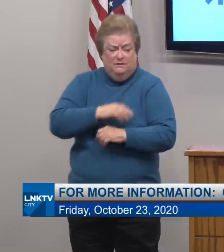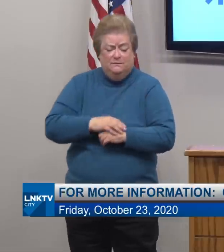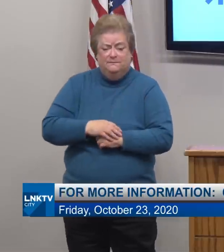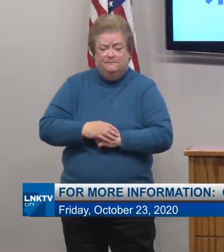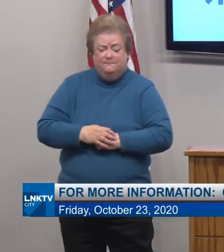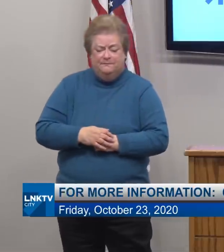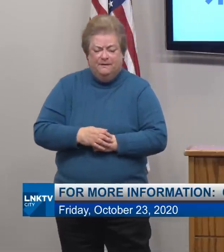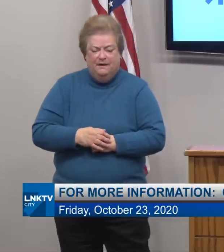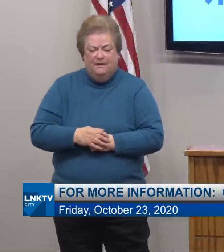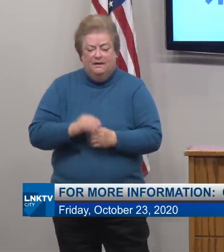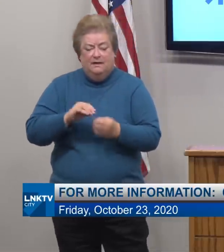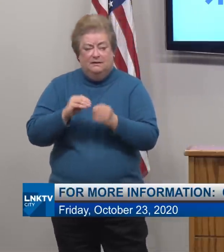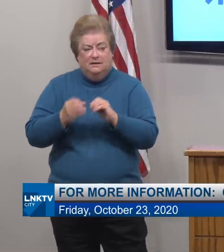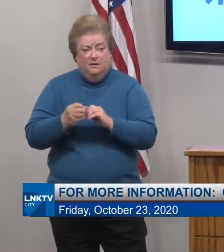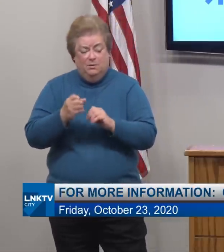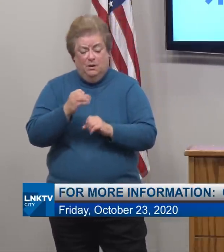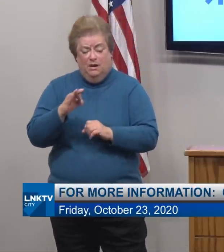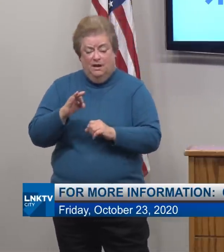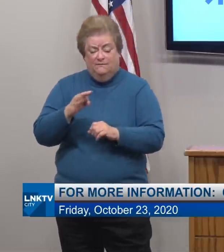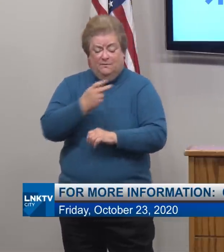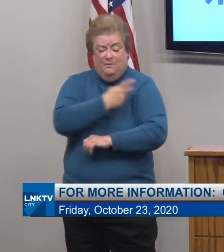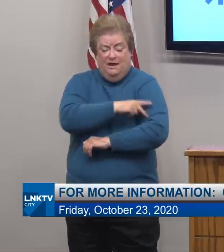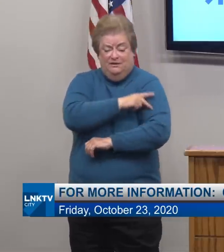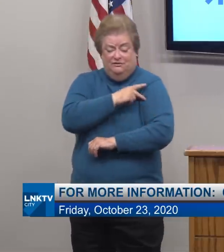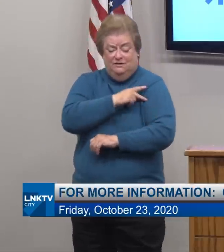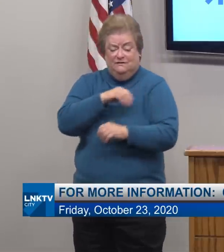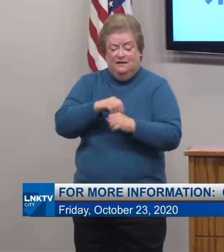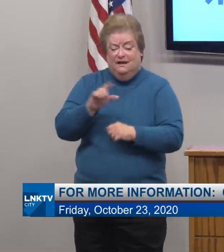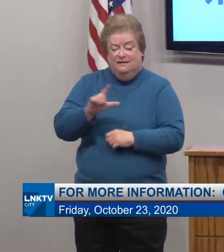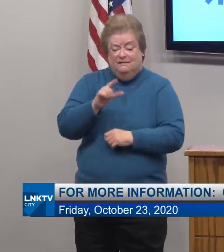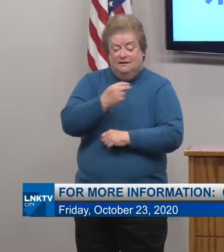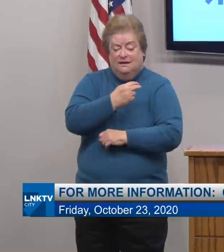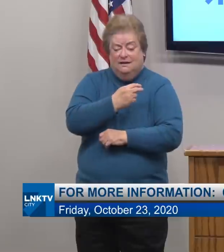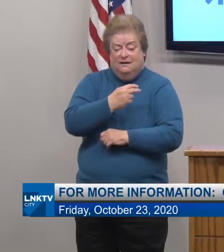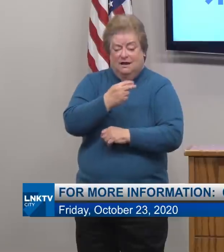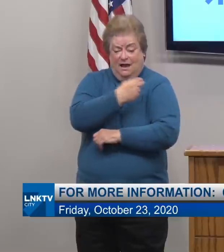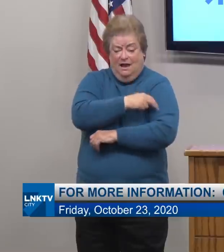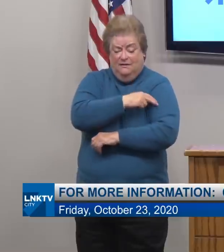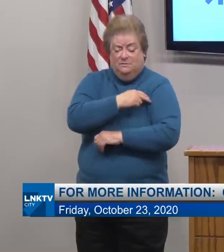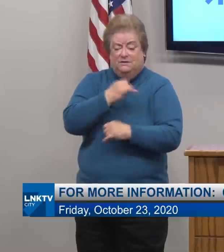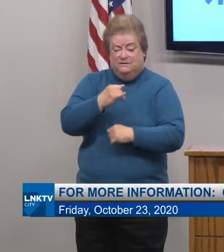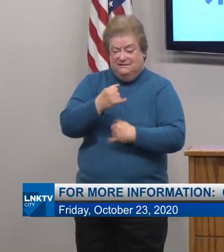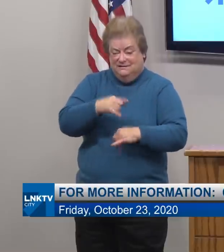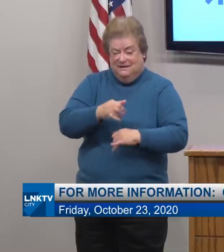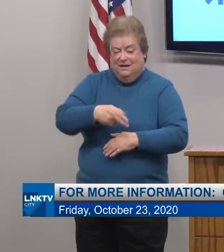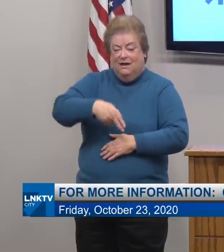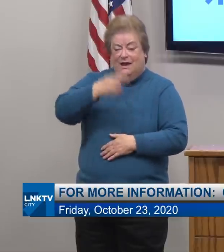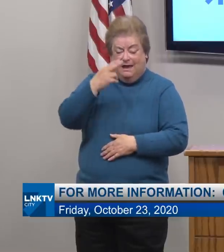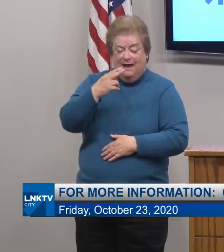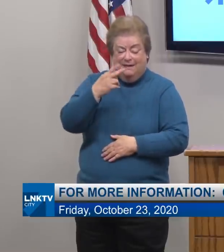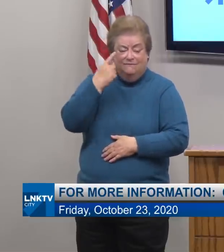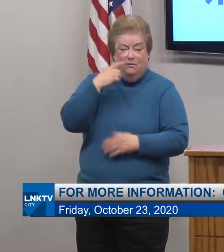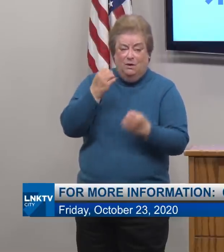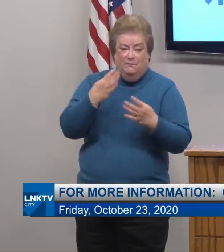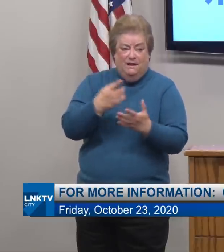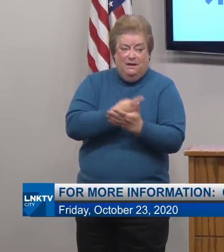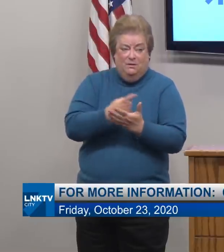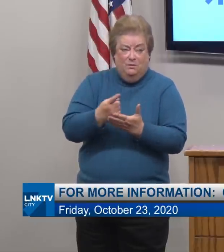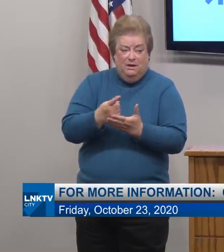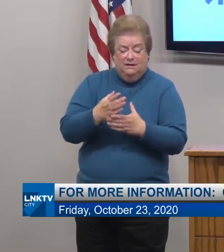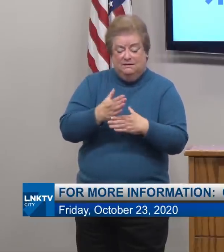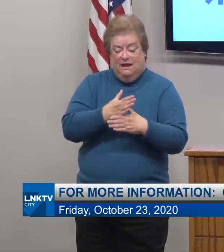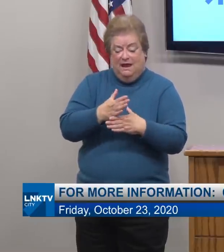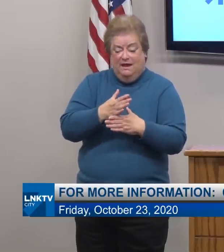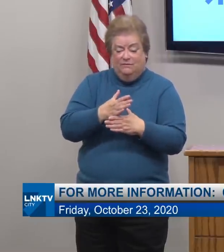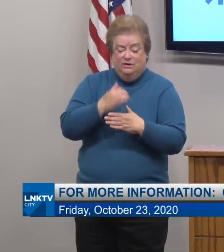locally the number of coven 19 patients in lincoln hospitals has remained high over many weeks now the average